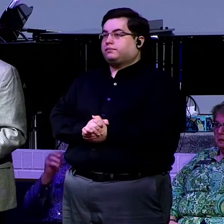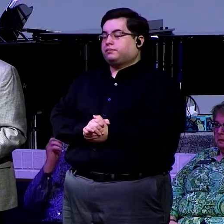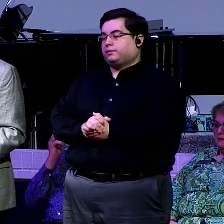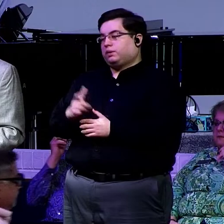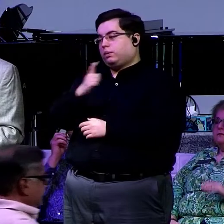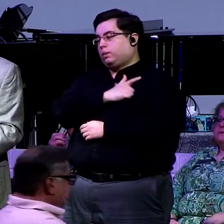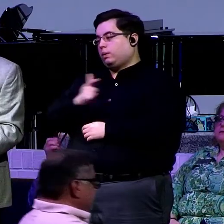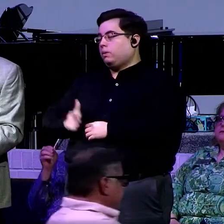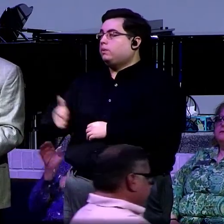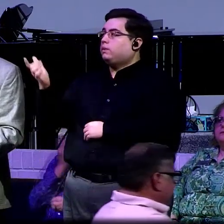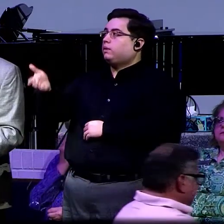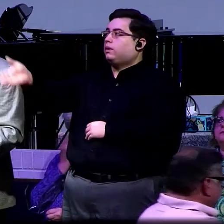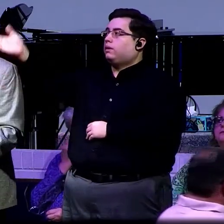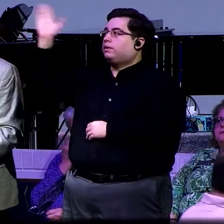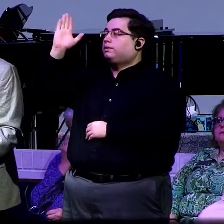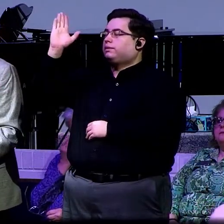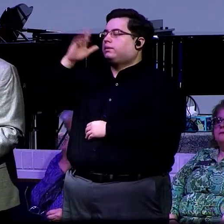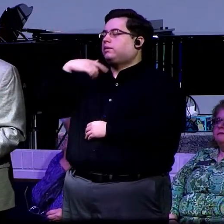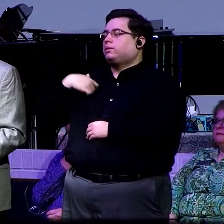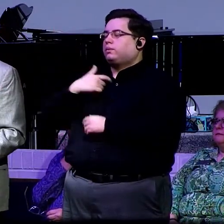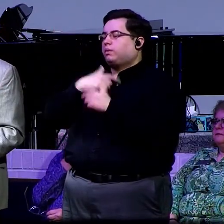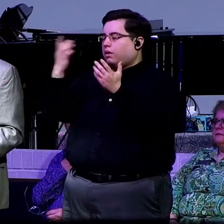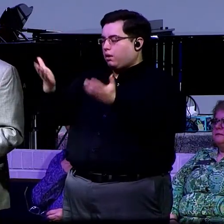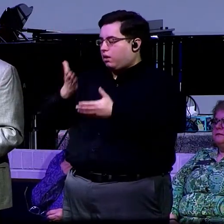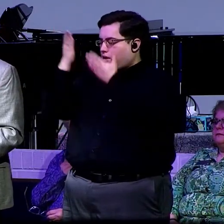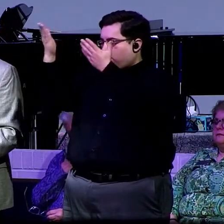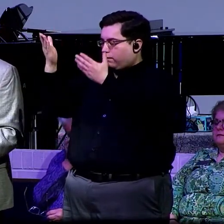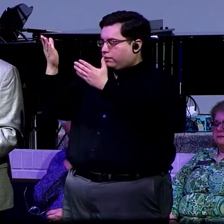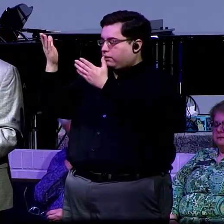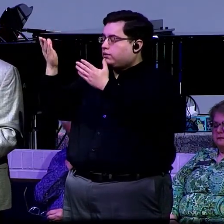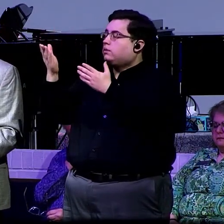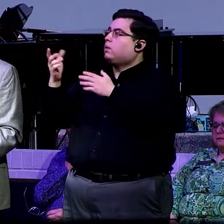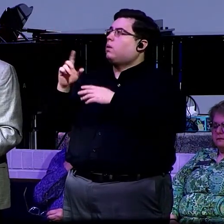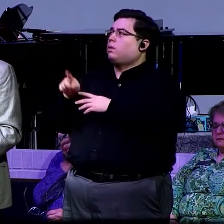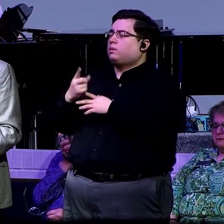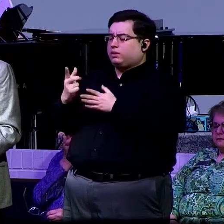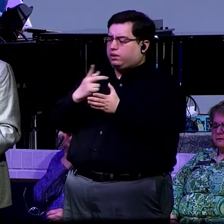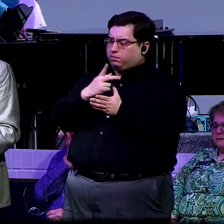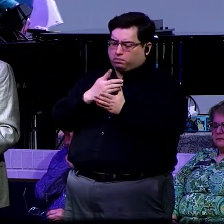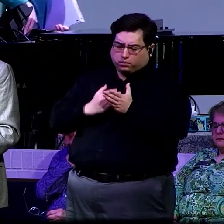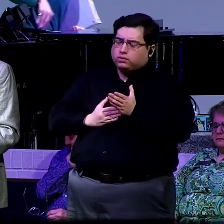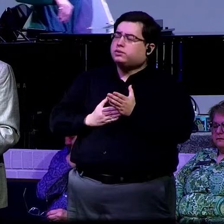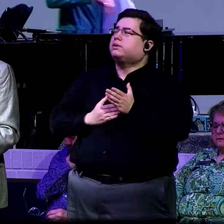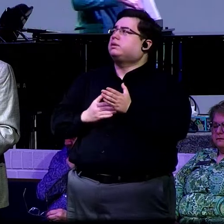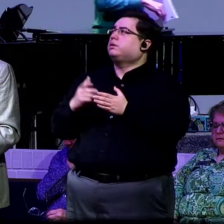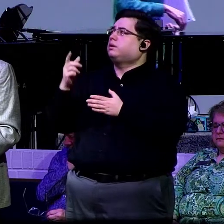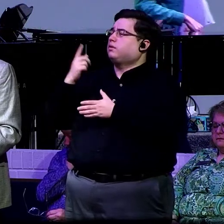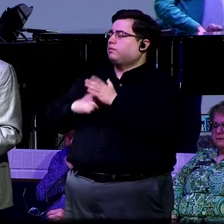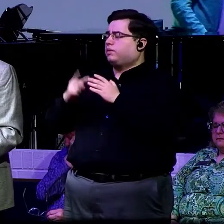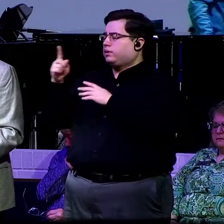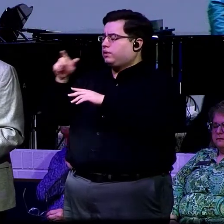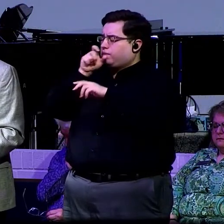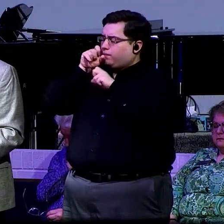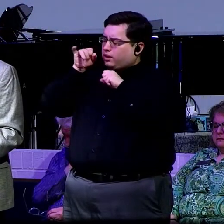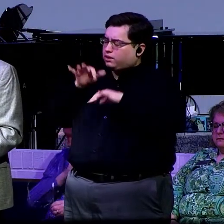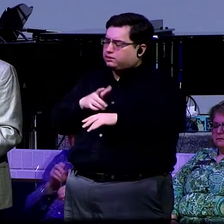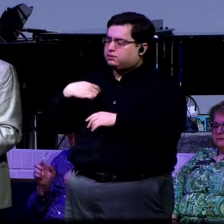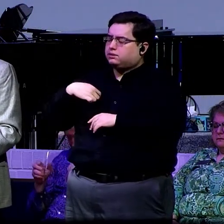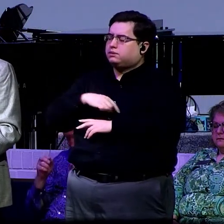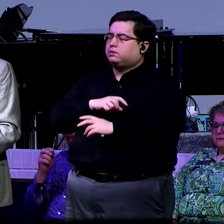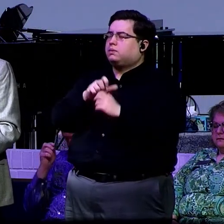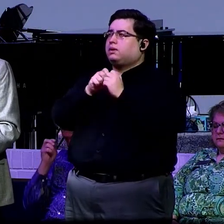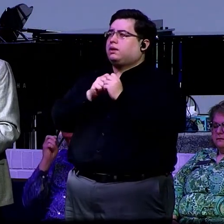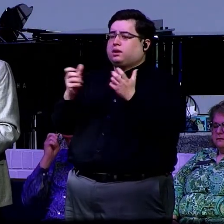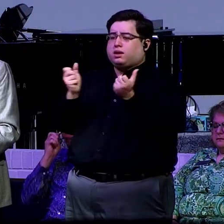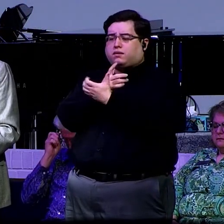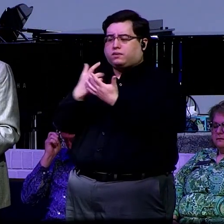Lord God, we offer to you only a portion of what you have given us. All that we have is from